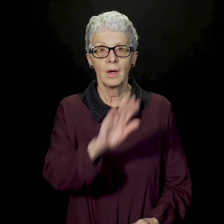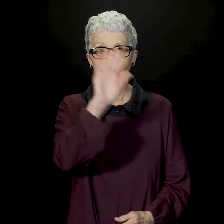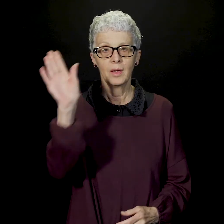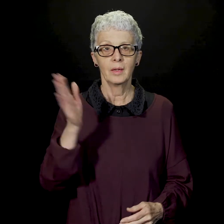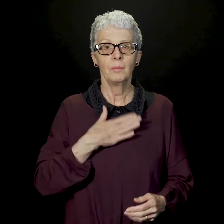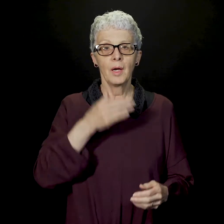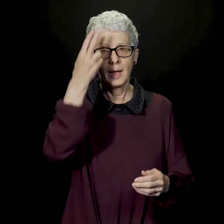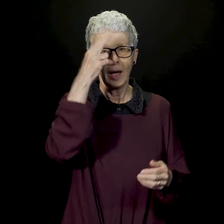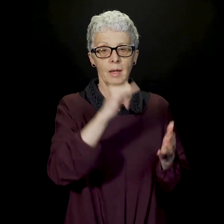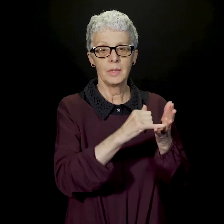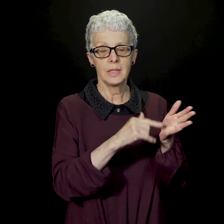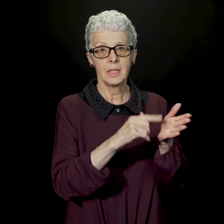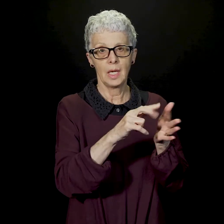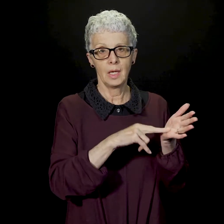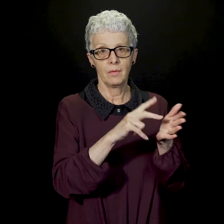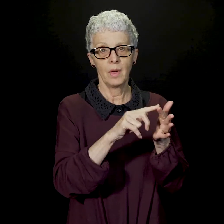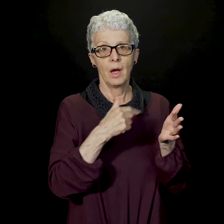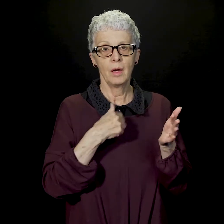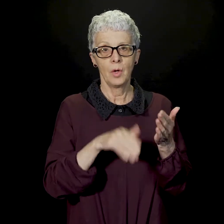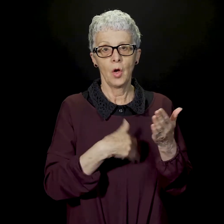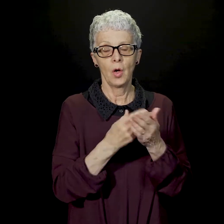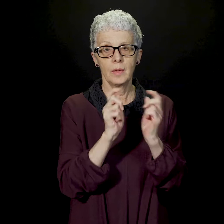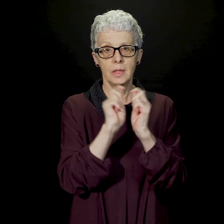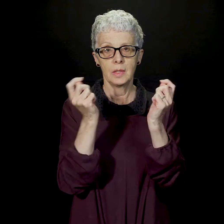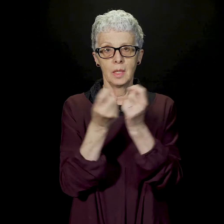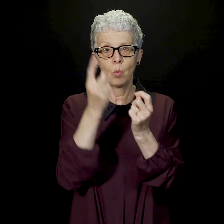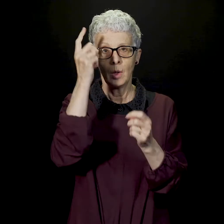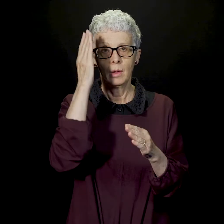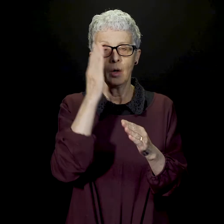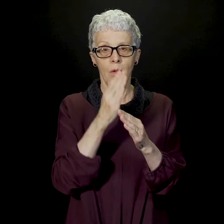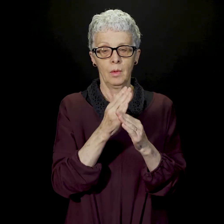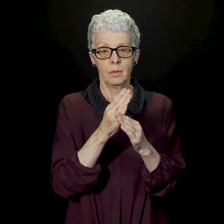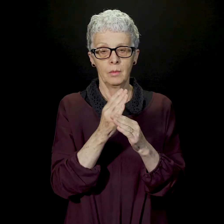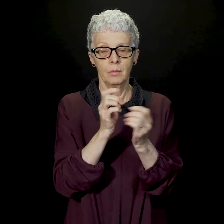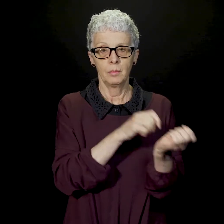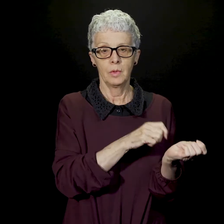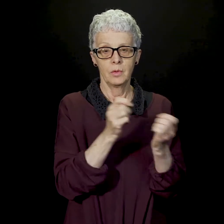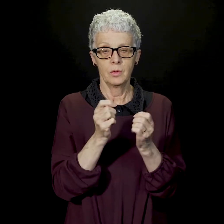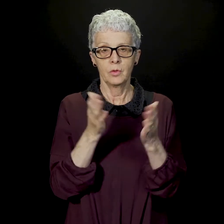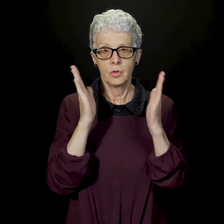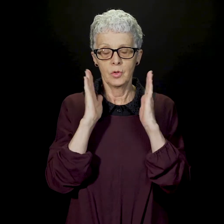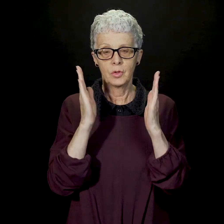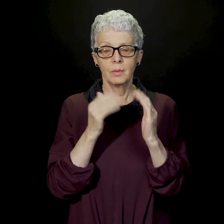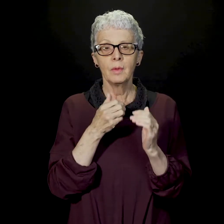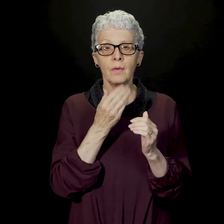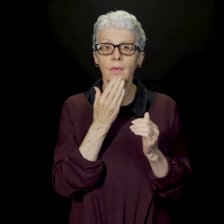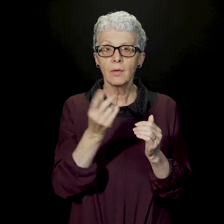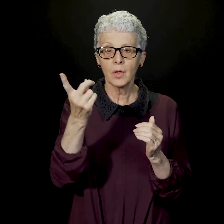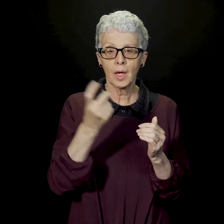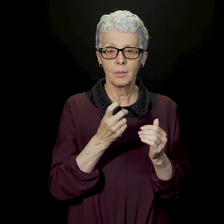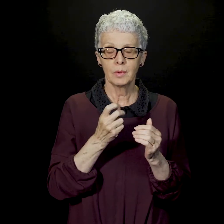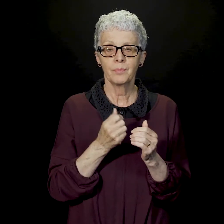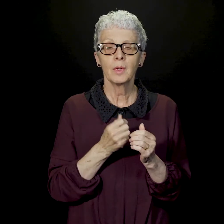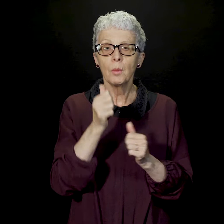Hi, my name's Steve, and I'm on the team here at One Hope Baptist Church. Thanks for being here. I'm so glad you could join with us today to